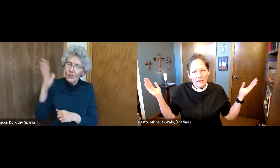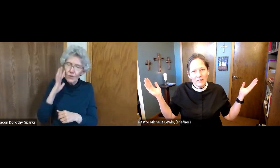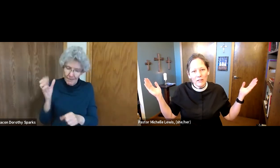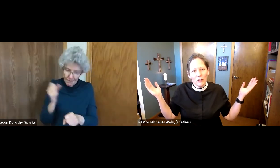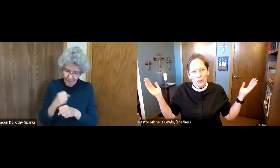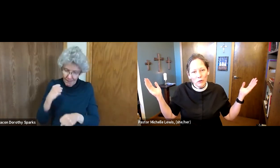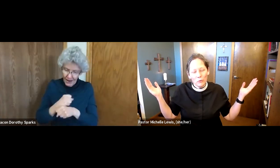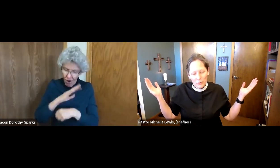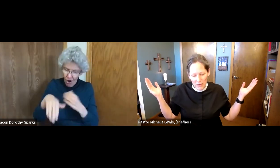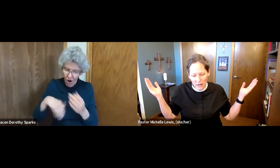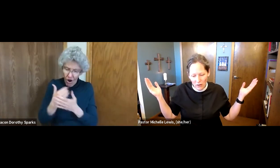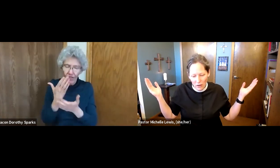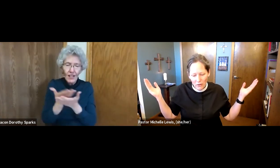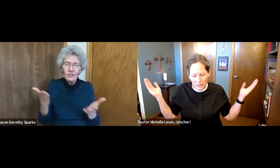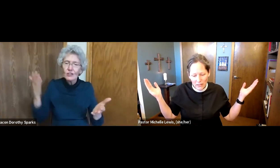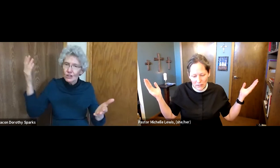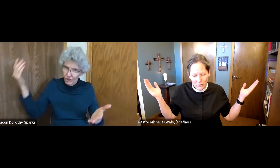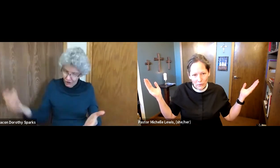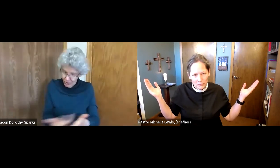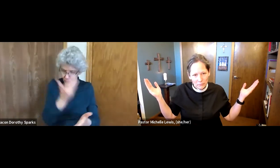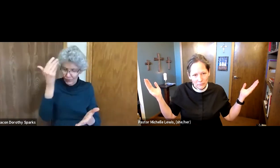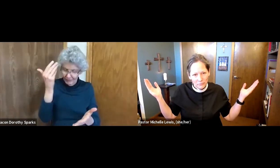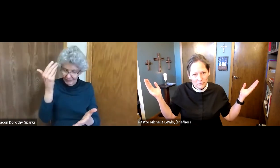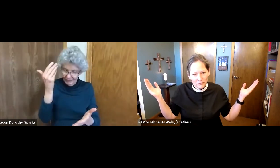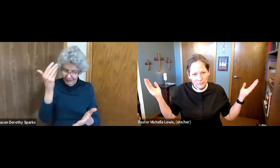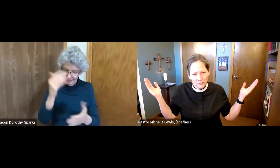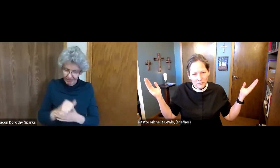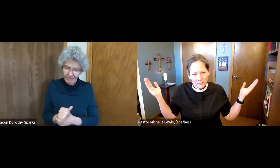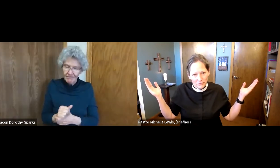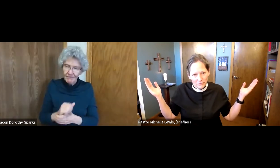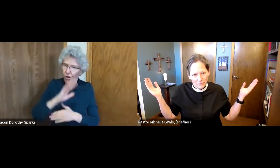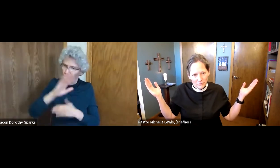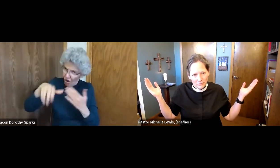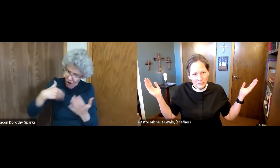then you will make all things new.